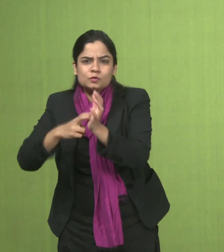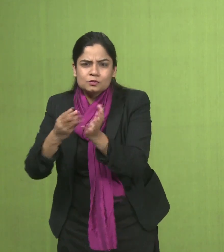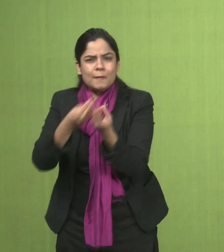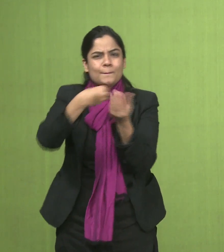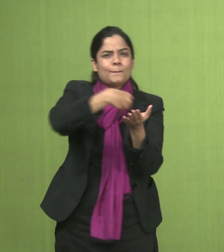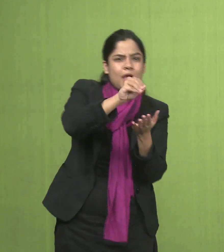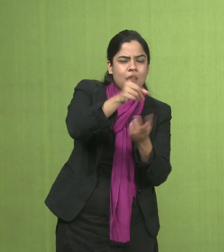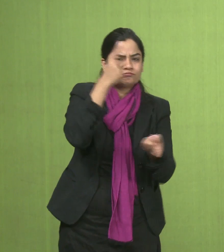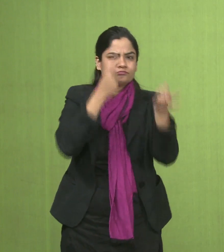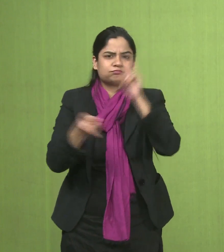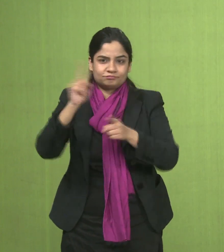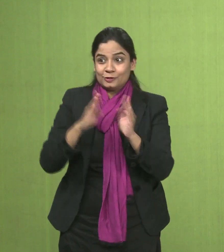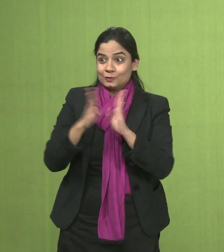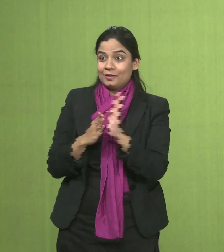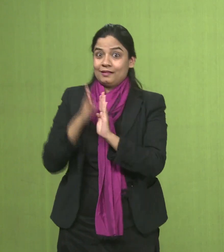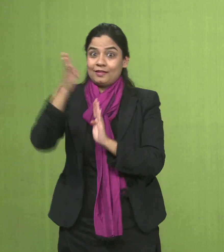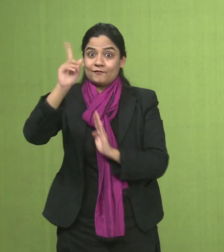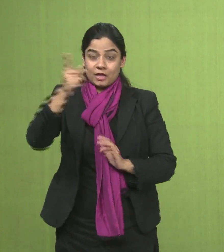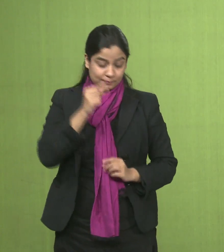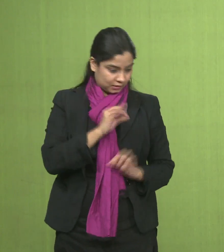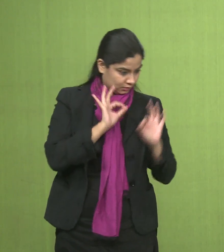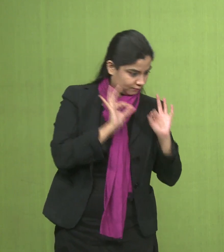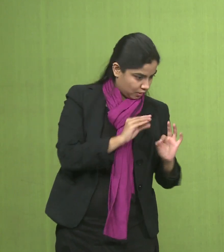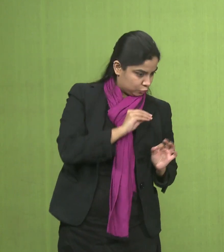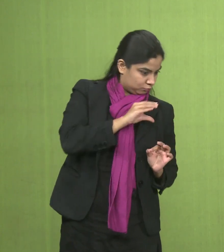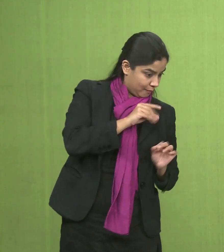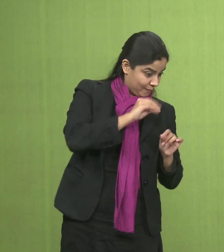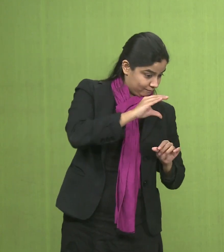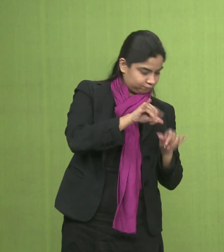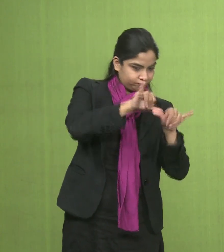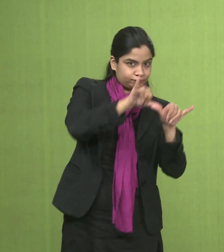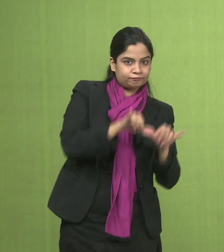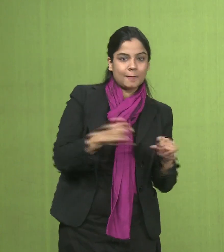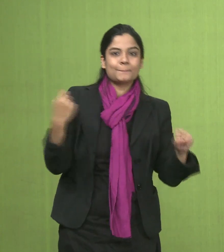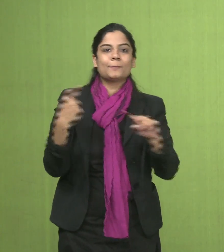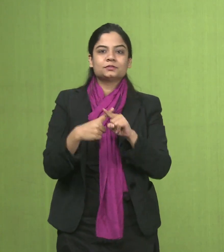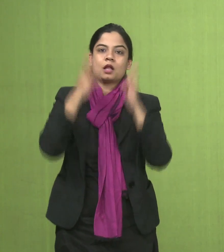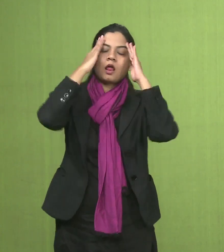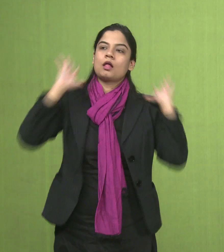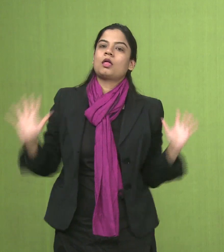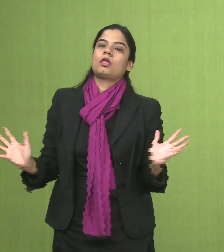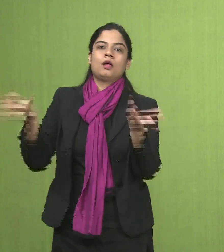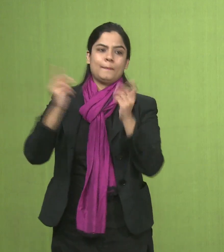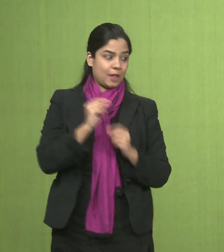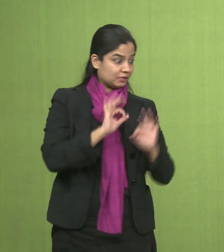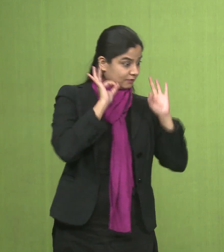can use card or debit card, credit card. First you have to see how much money you have, and then you have to